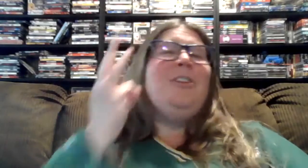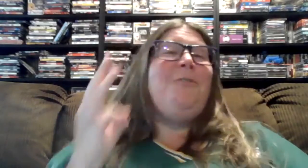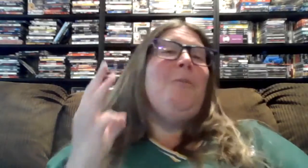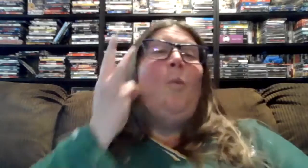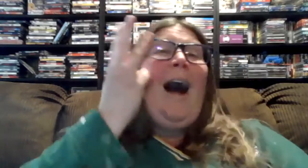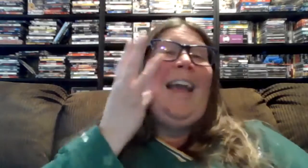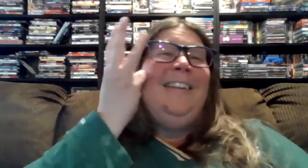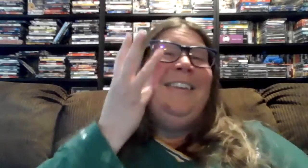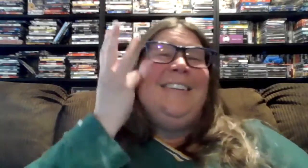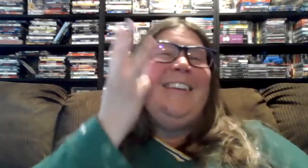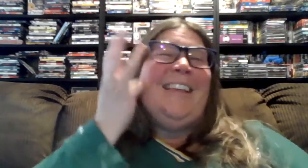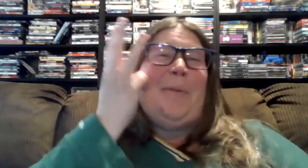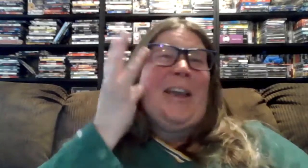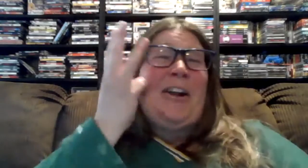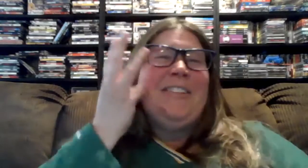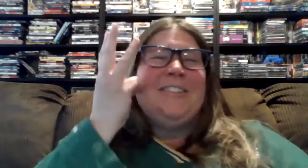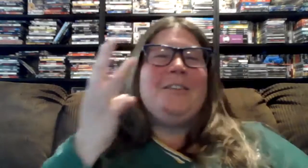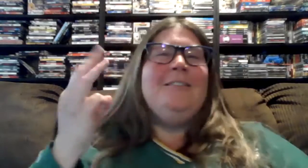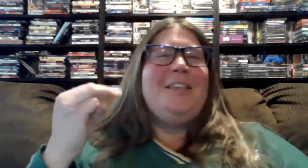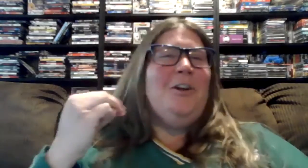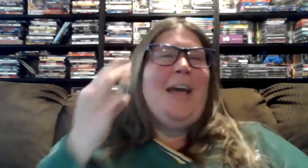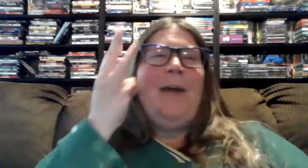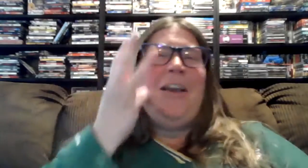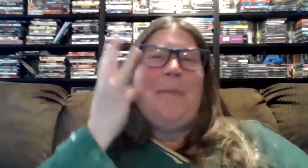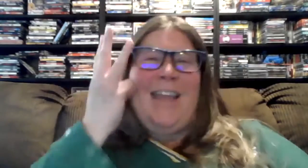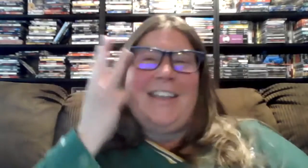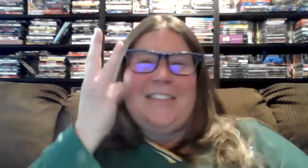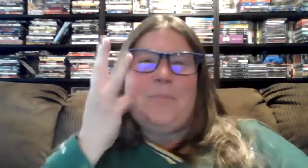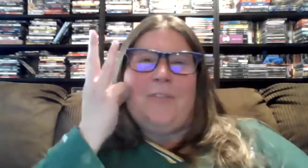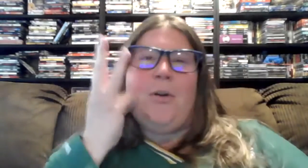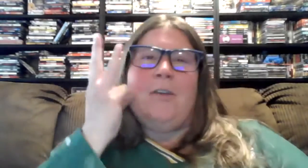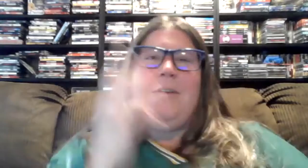for wine is up here, just because that might come in handy someday for you.